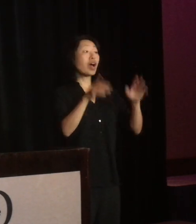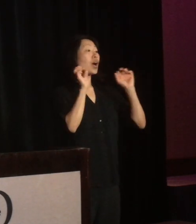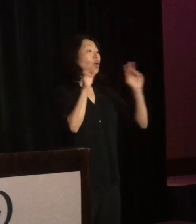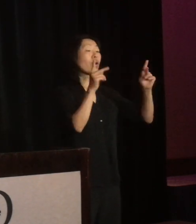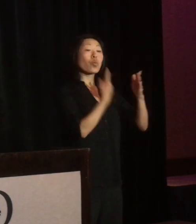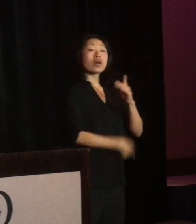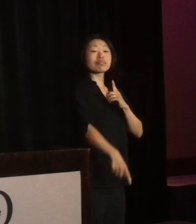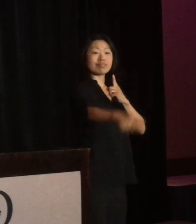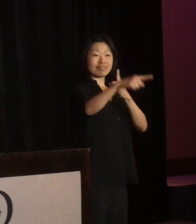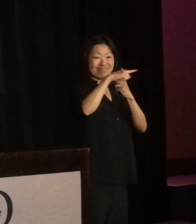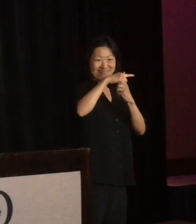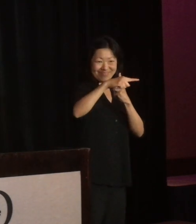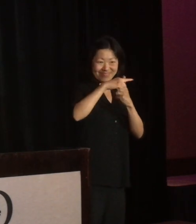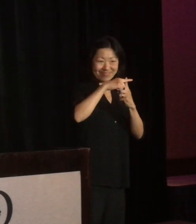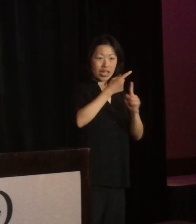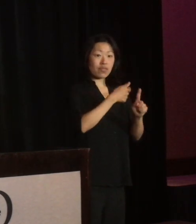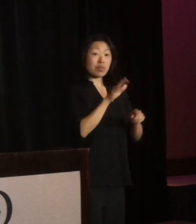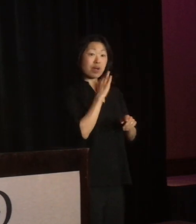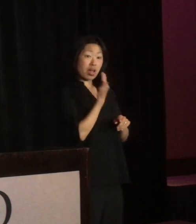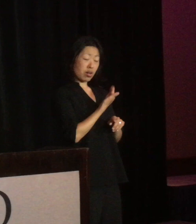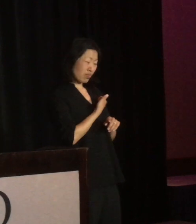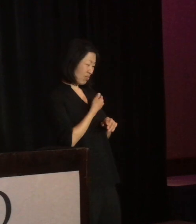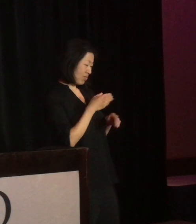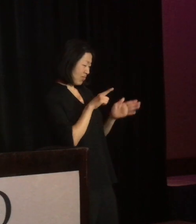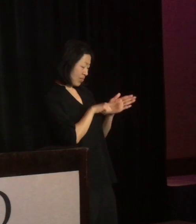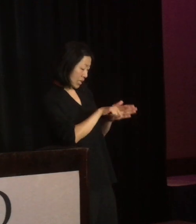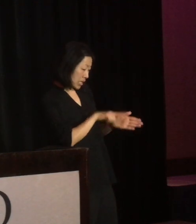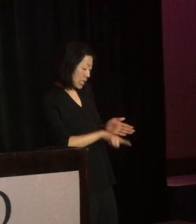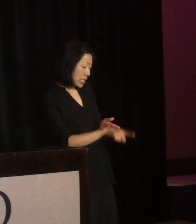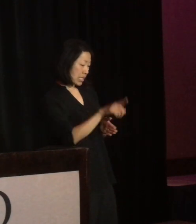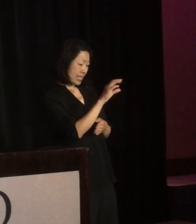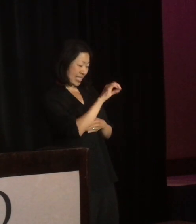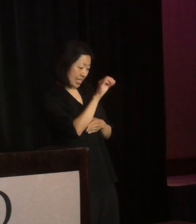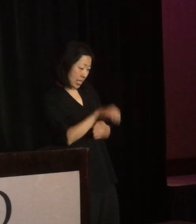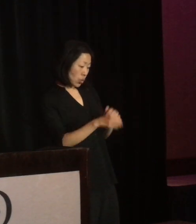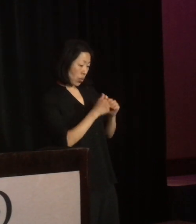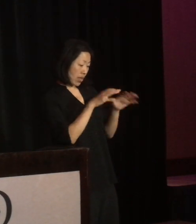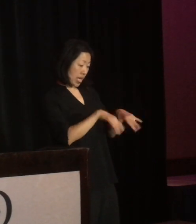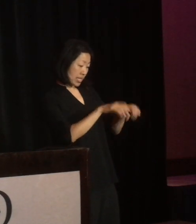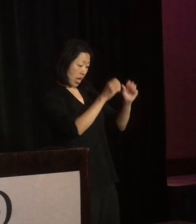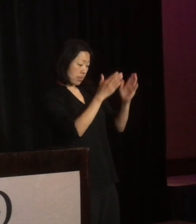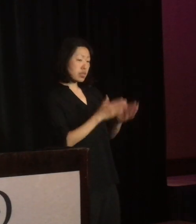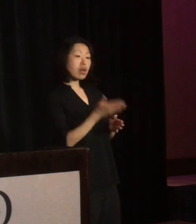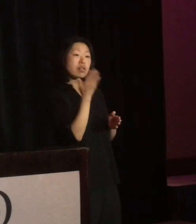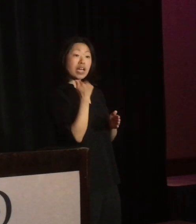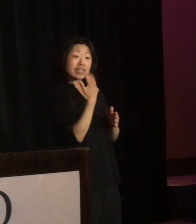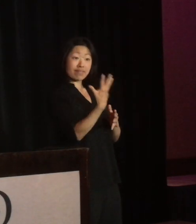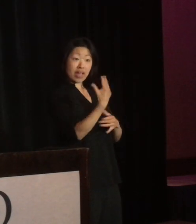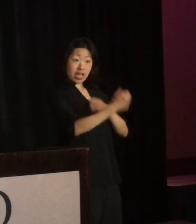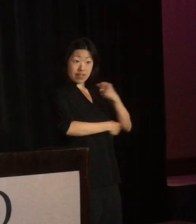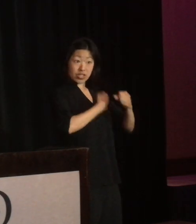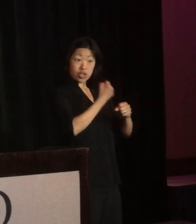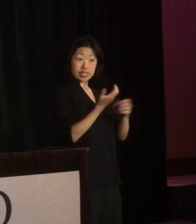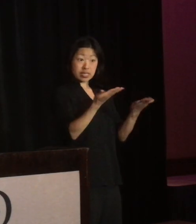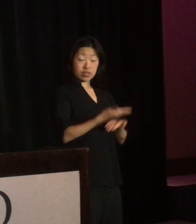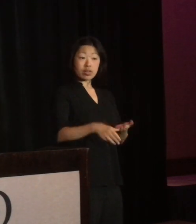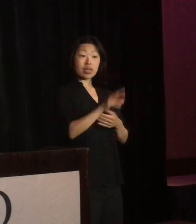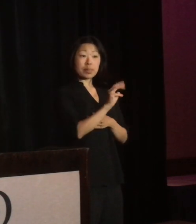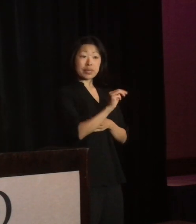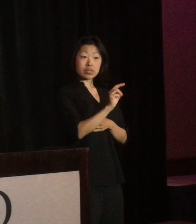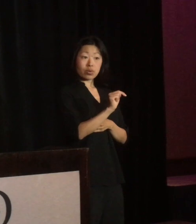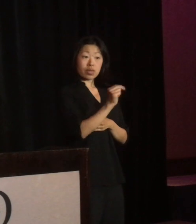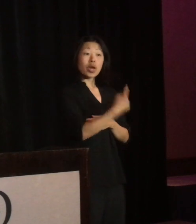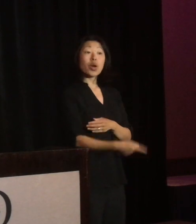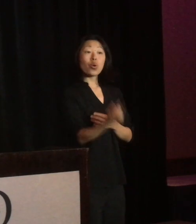came up from at least looking at the statistics of the adoptees we were able to identify in the last 5 years in Minnesota, the rate